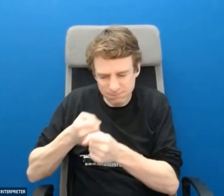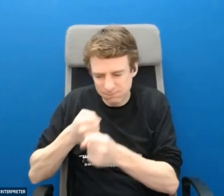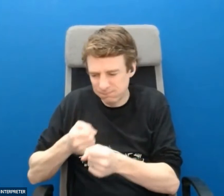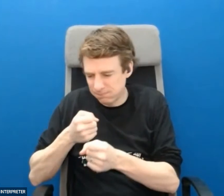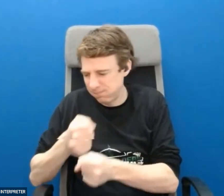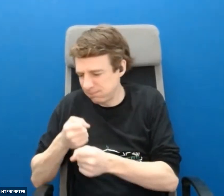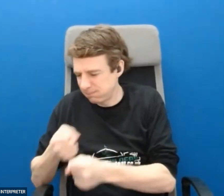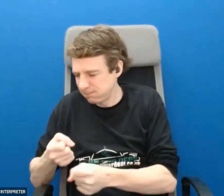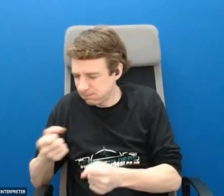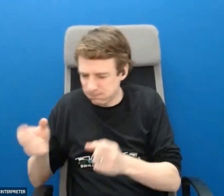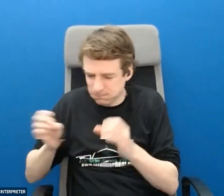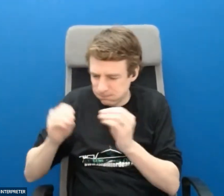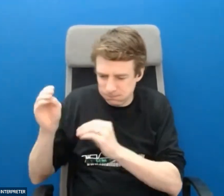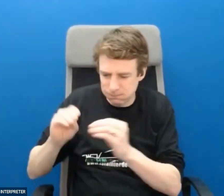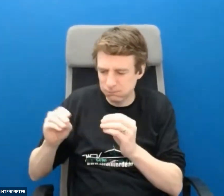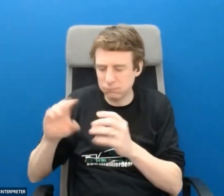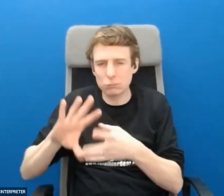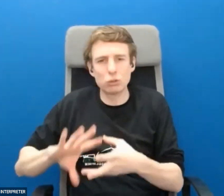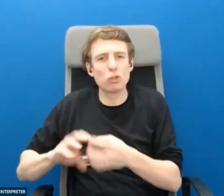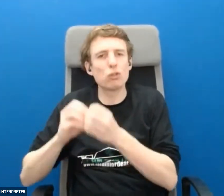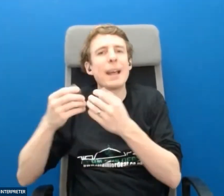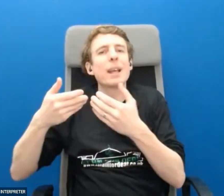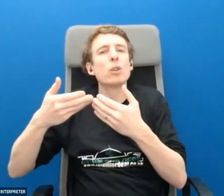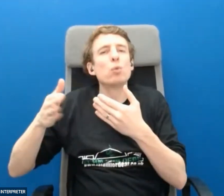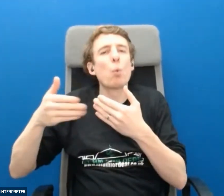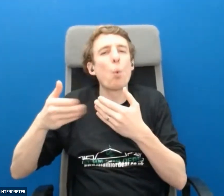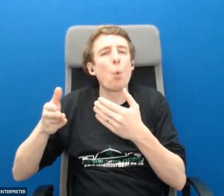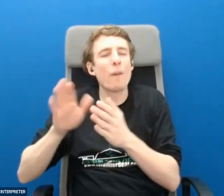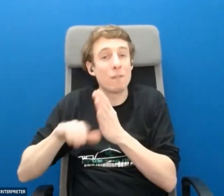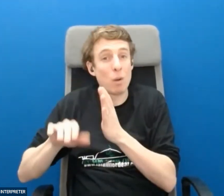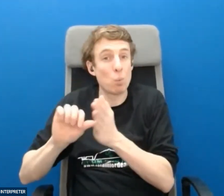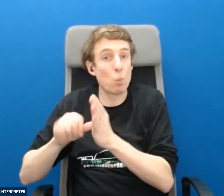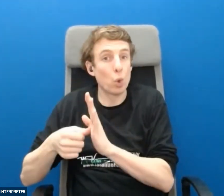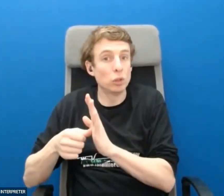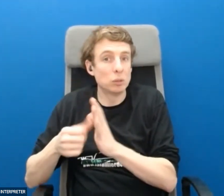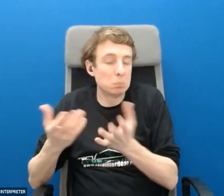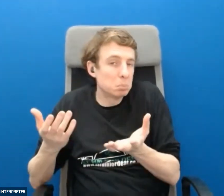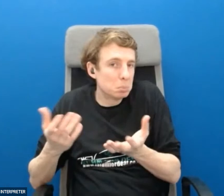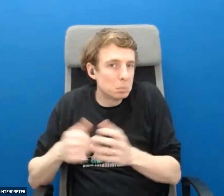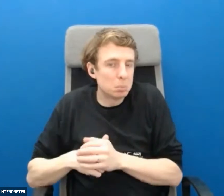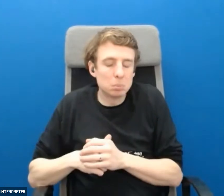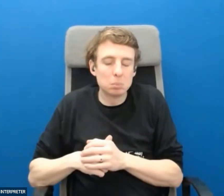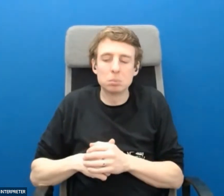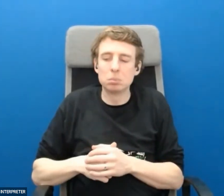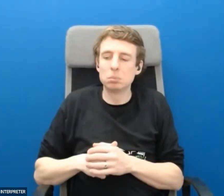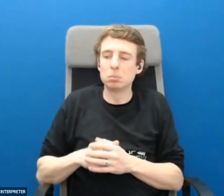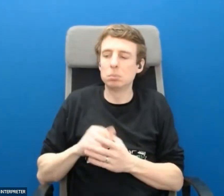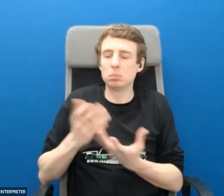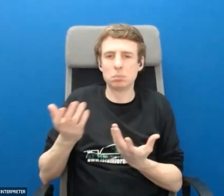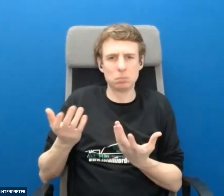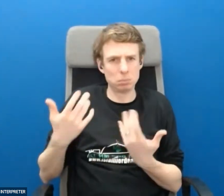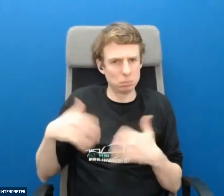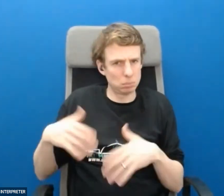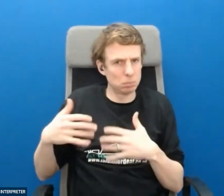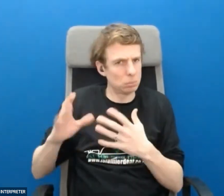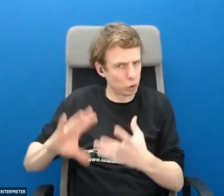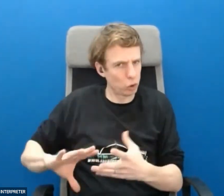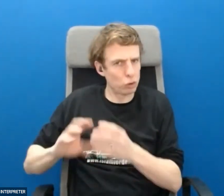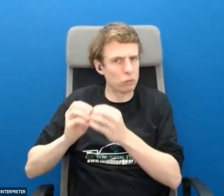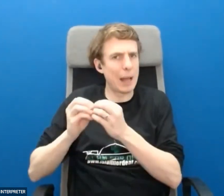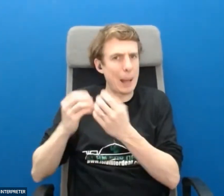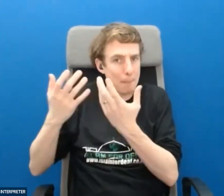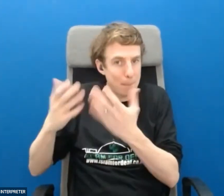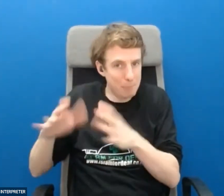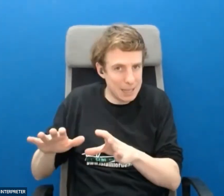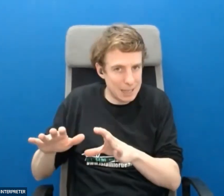or a magnificent door or something. But this